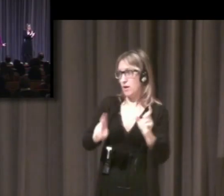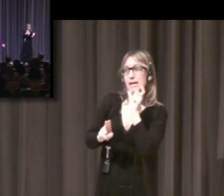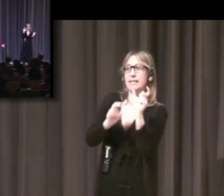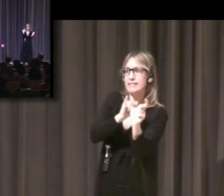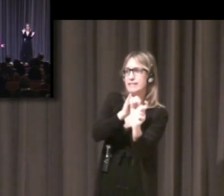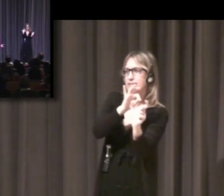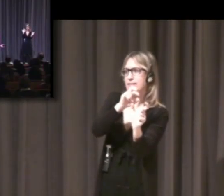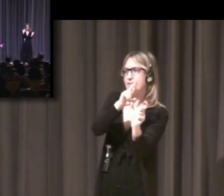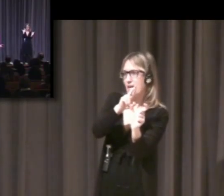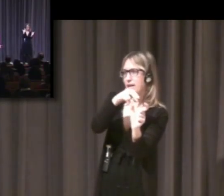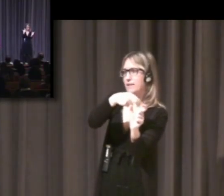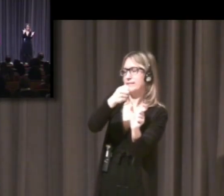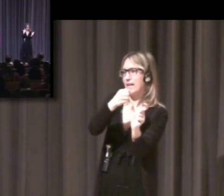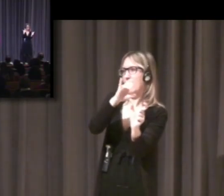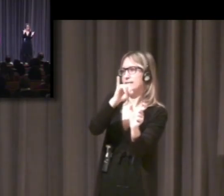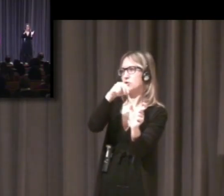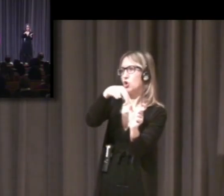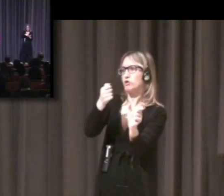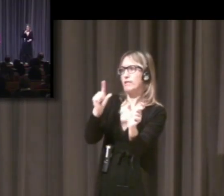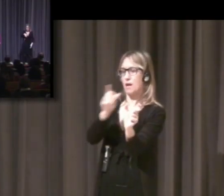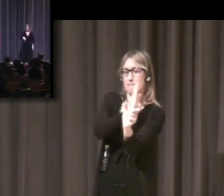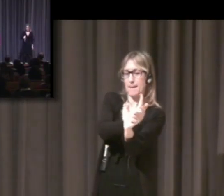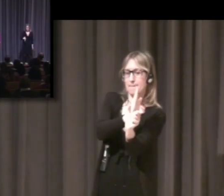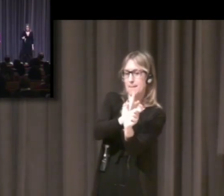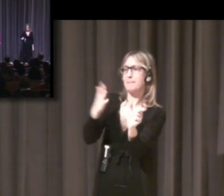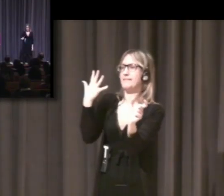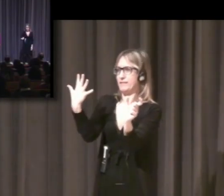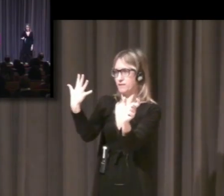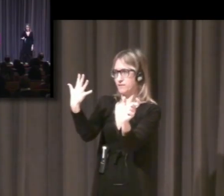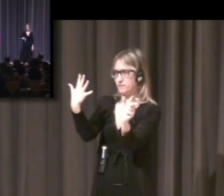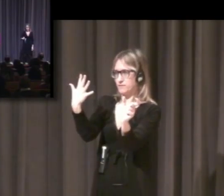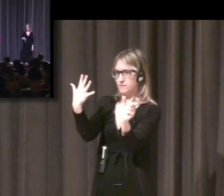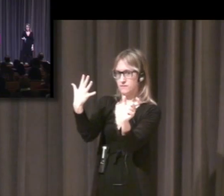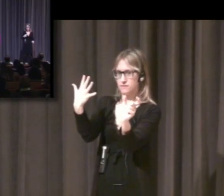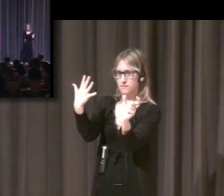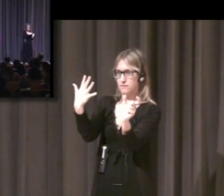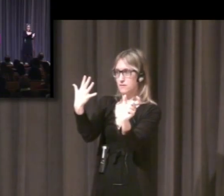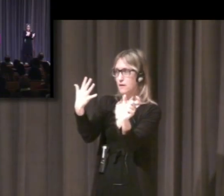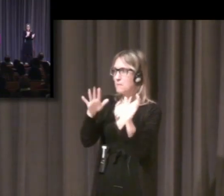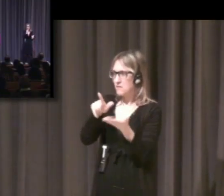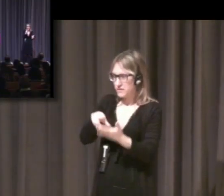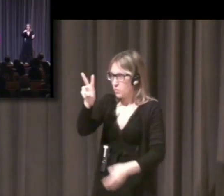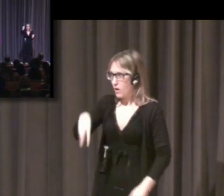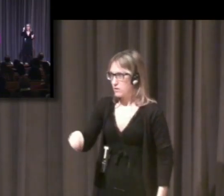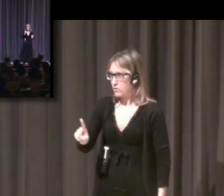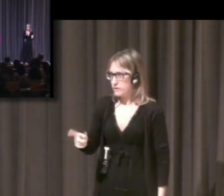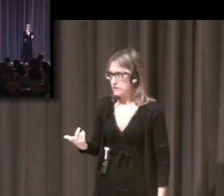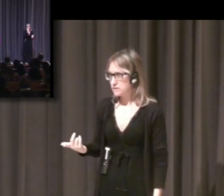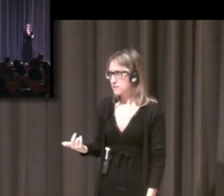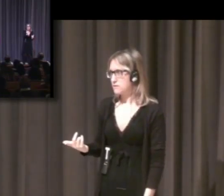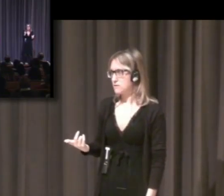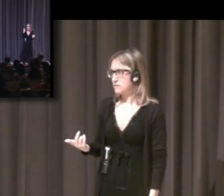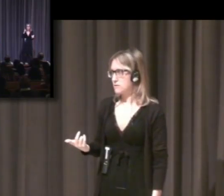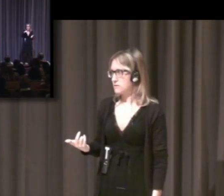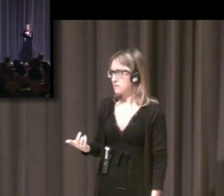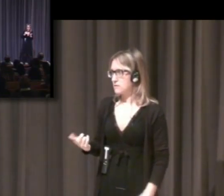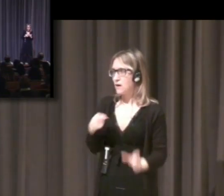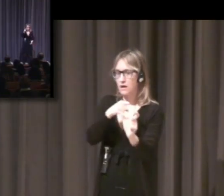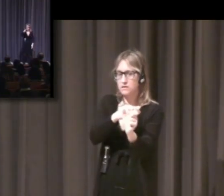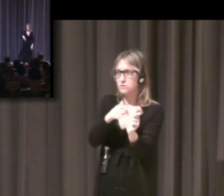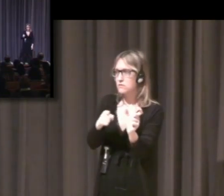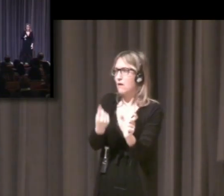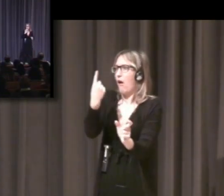That's not language. That's beats. That's not language. If the child can't